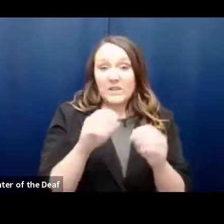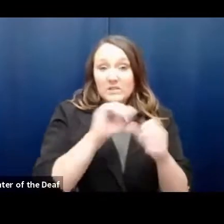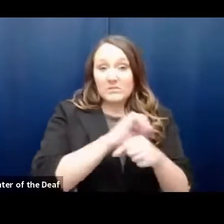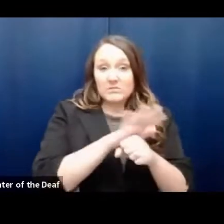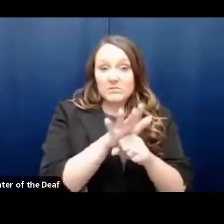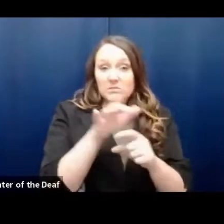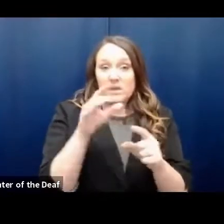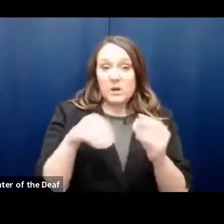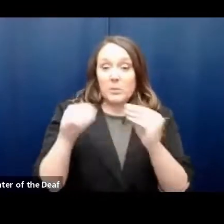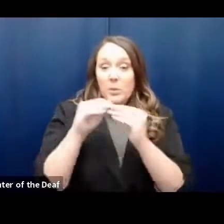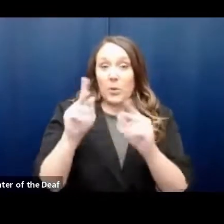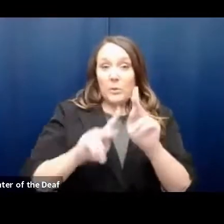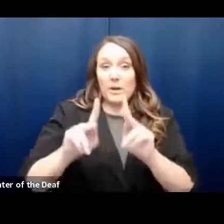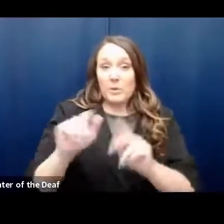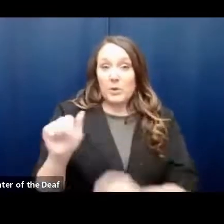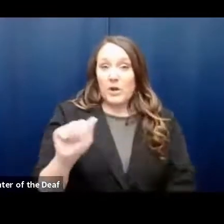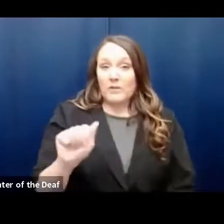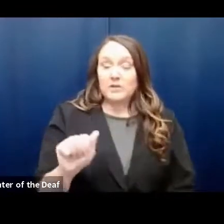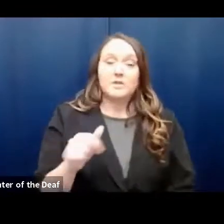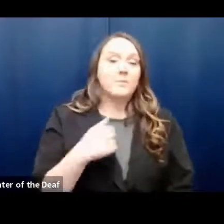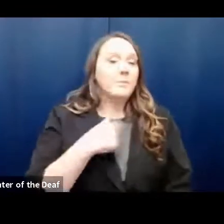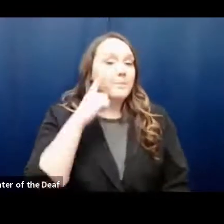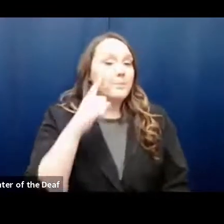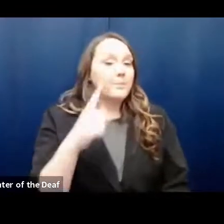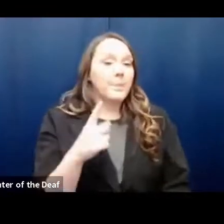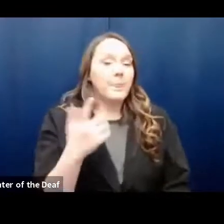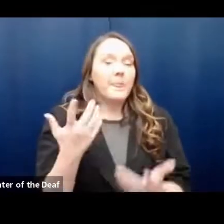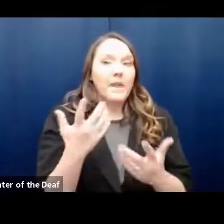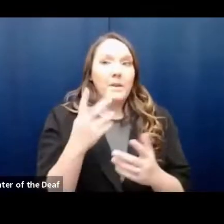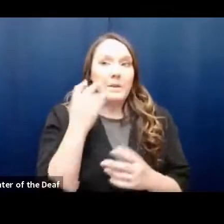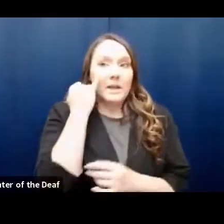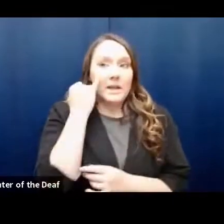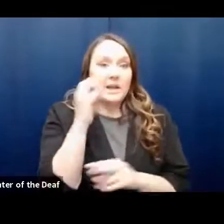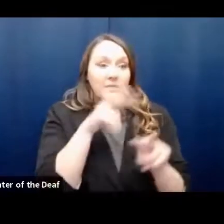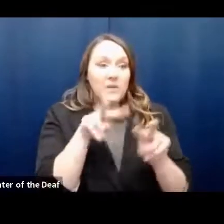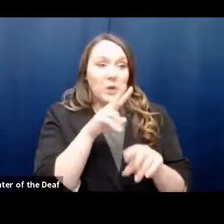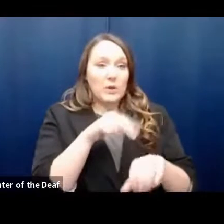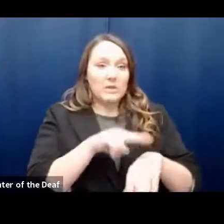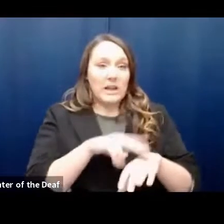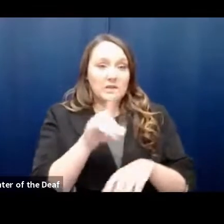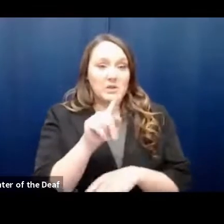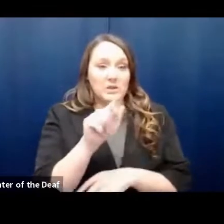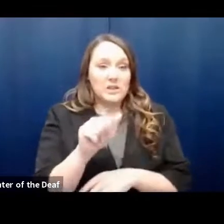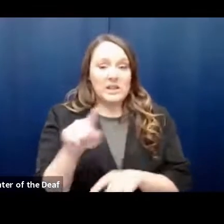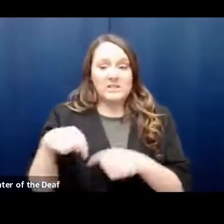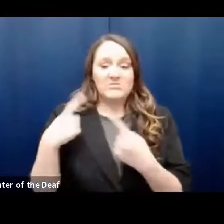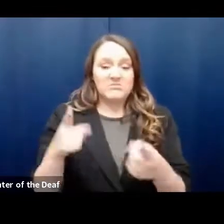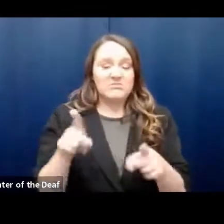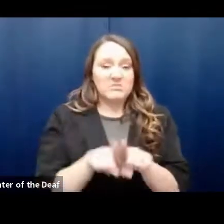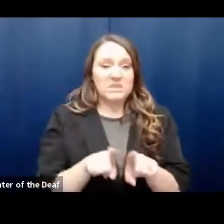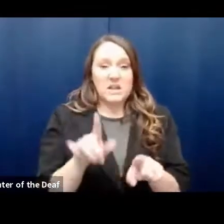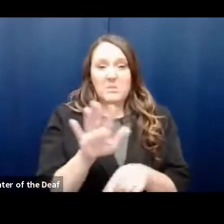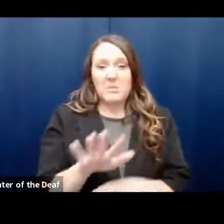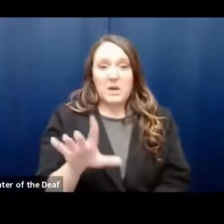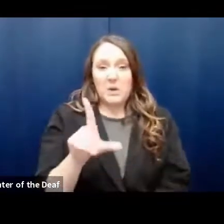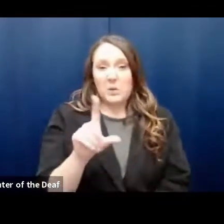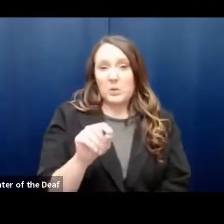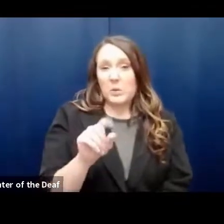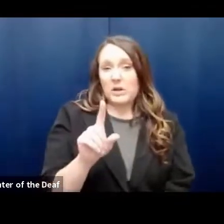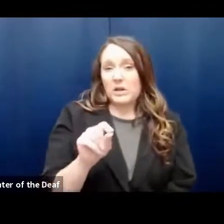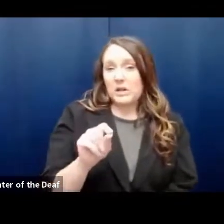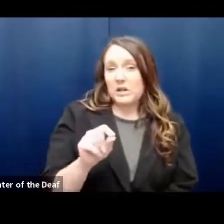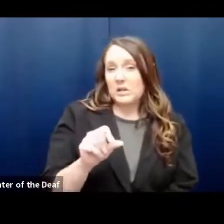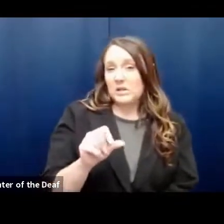on average? I think I mean, if you look at the national data, it's probably stayed about the same. It's been right around 20. I think